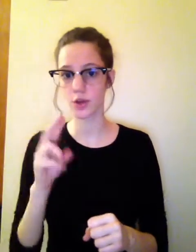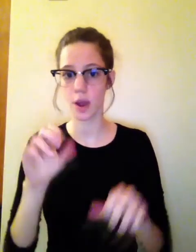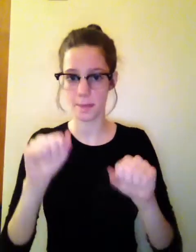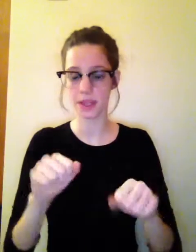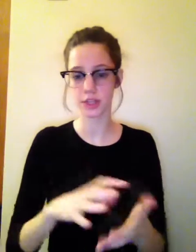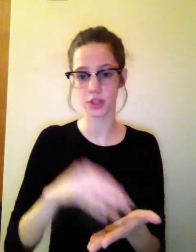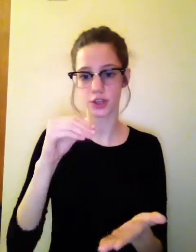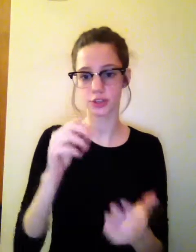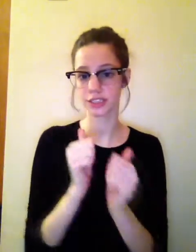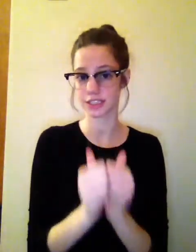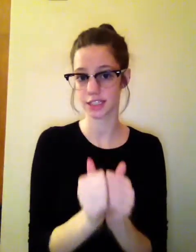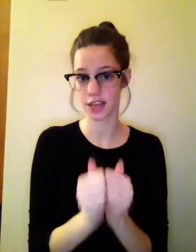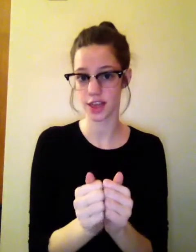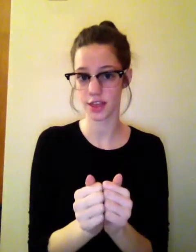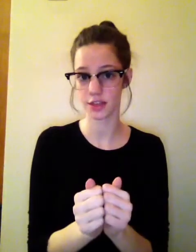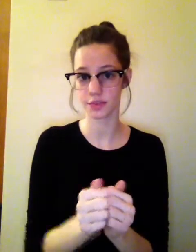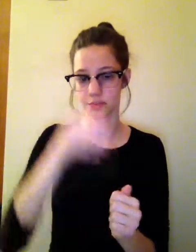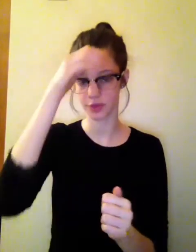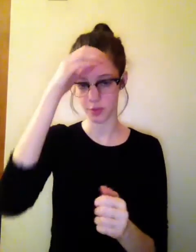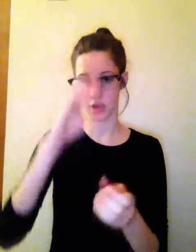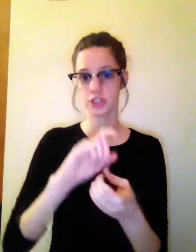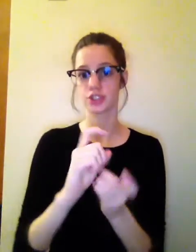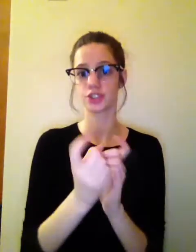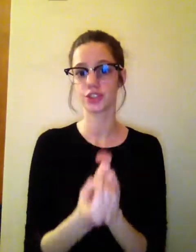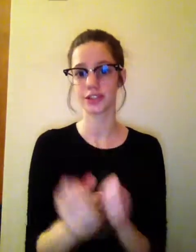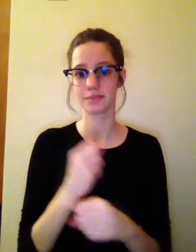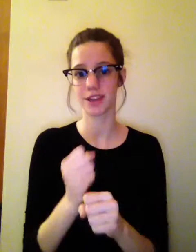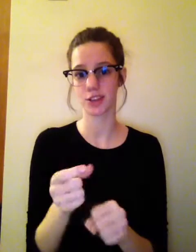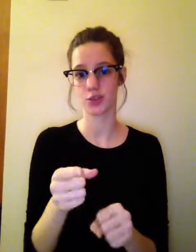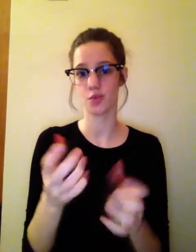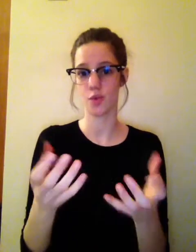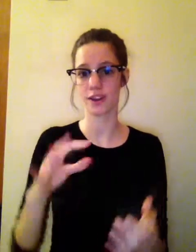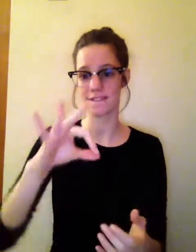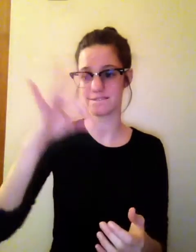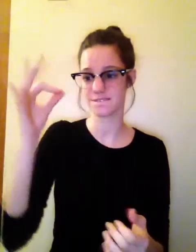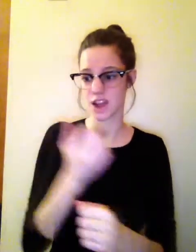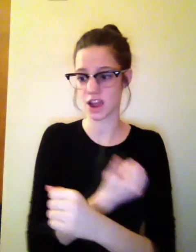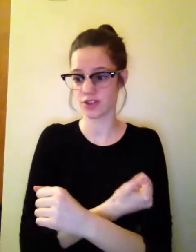Together, these brain changes can drive you to seek out and take drugs in ways that are beyond your control.